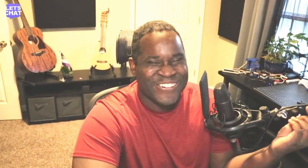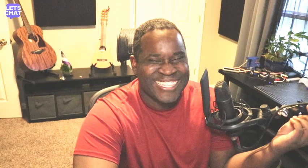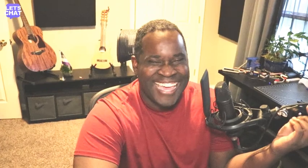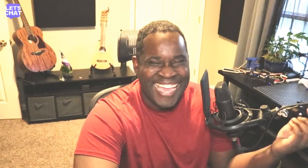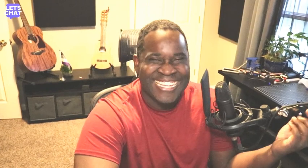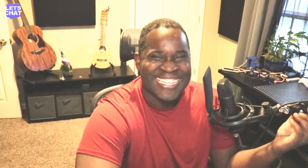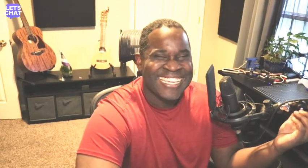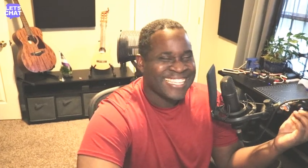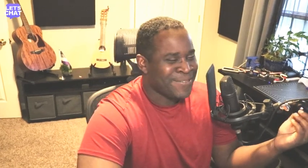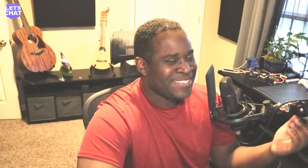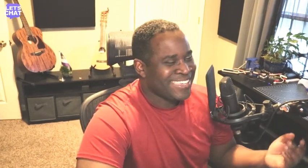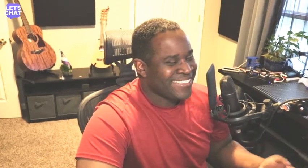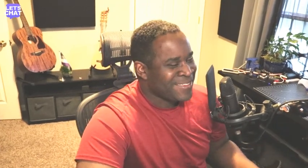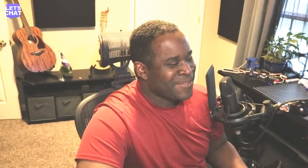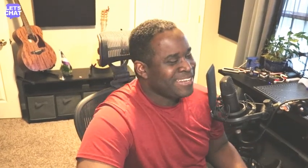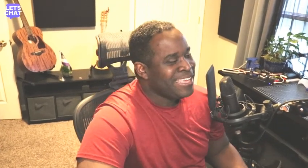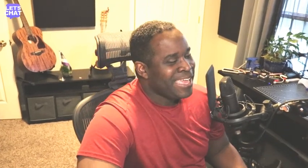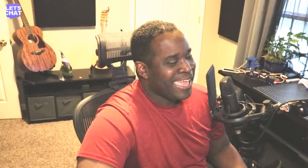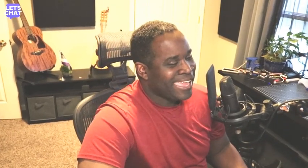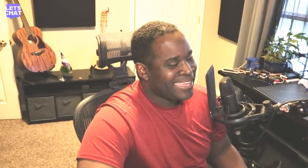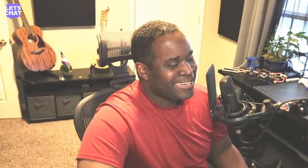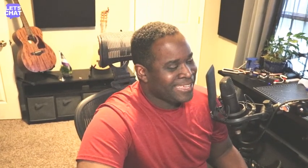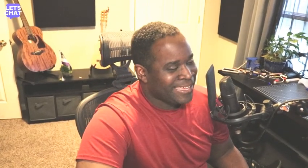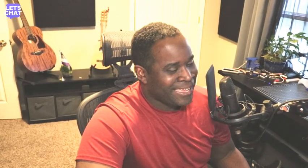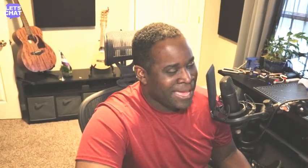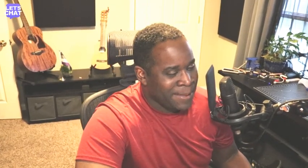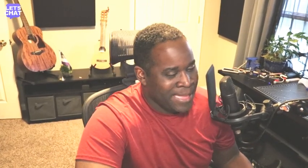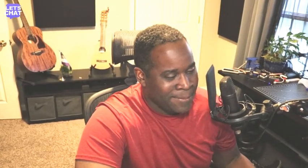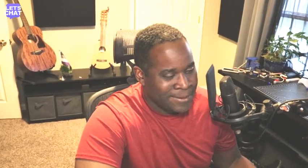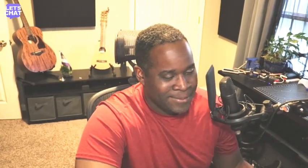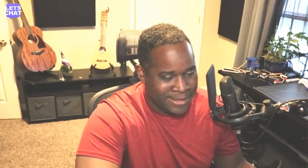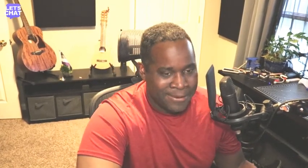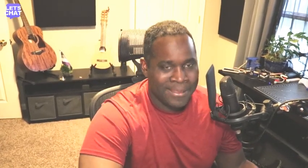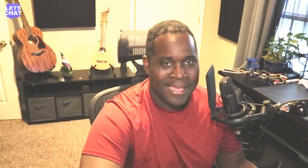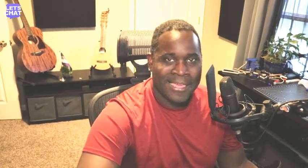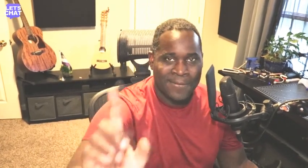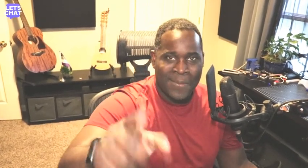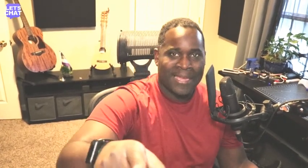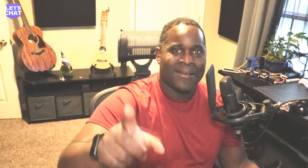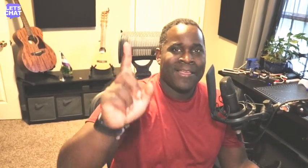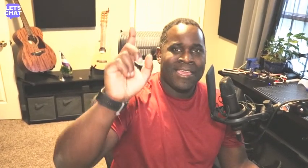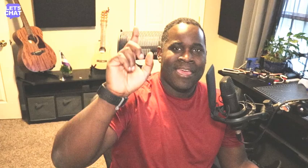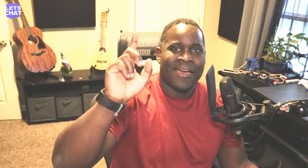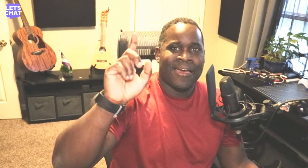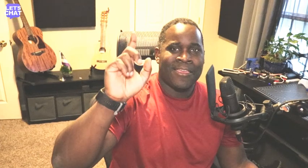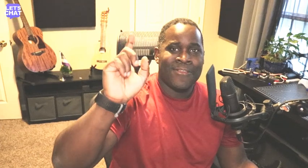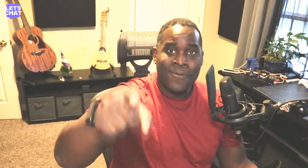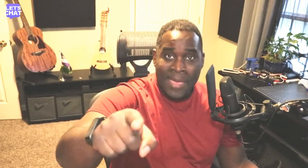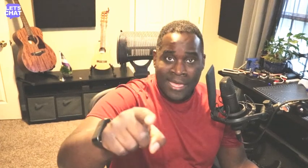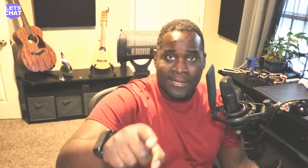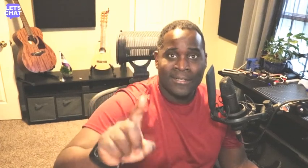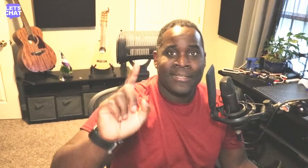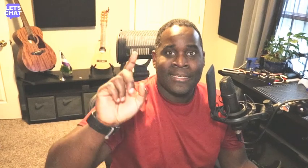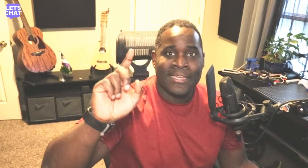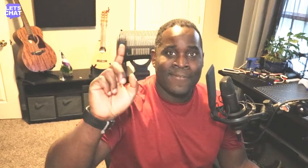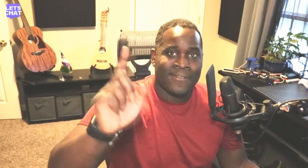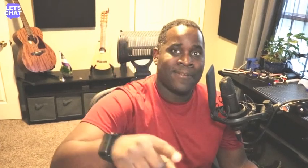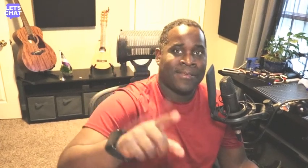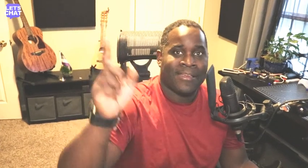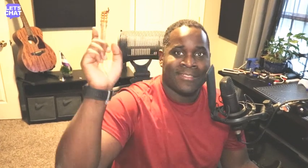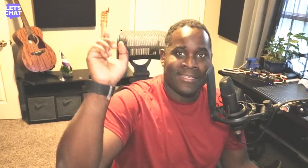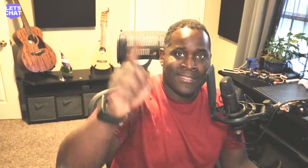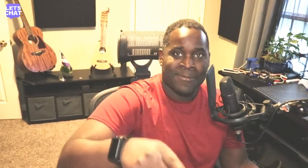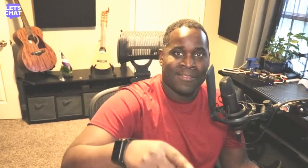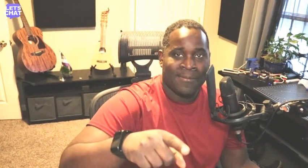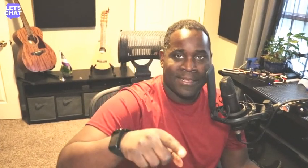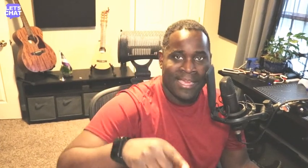Counts for a lot. Let me tell you something. And I'm happy to be here. Black Lives Matter. You matter. Give yourself